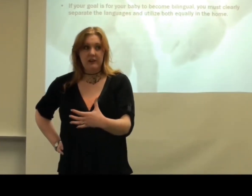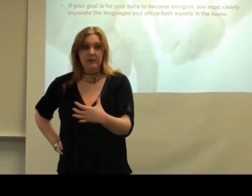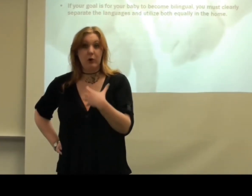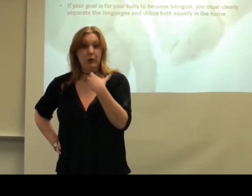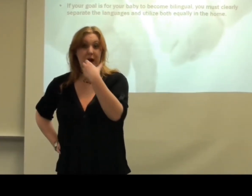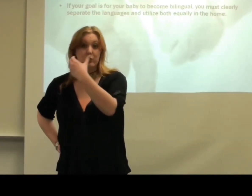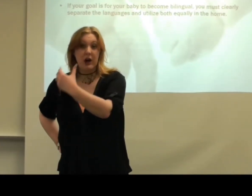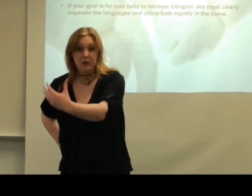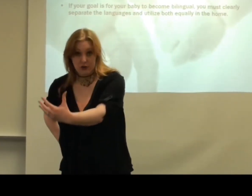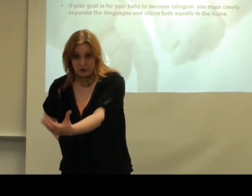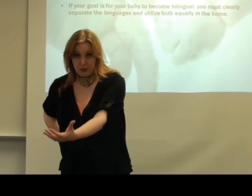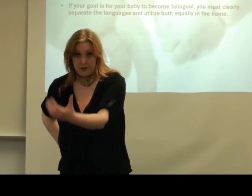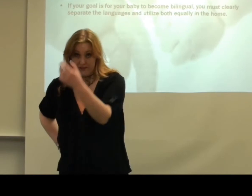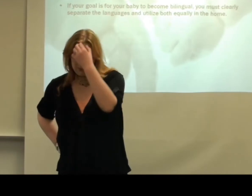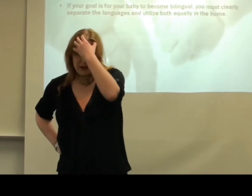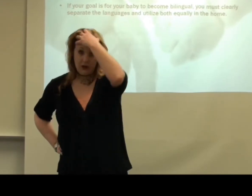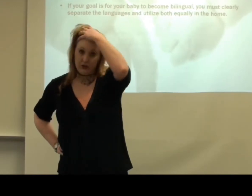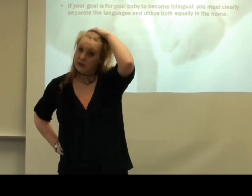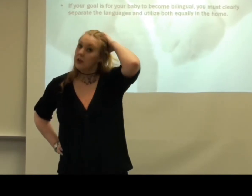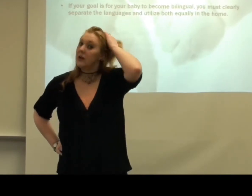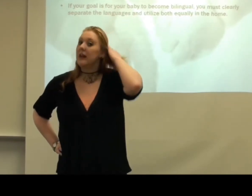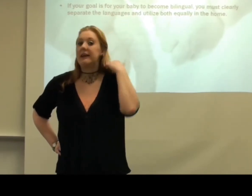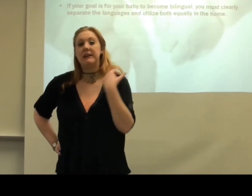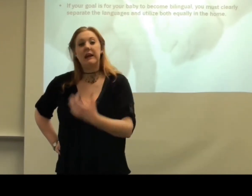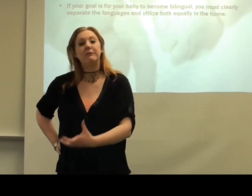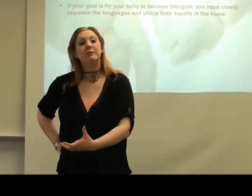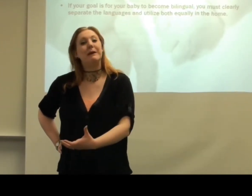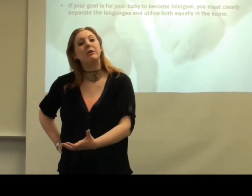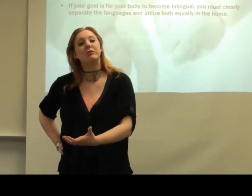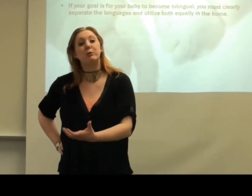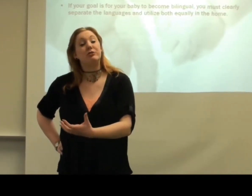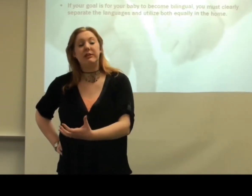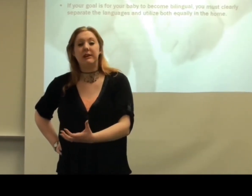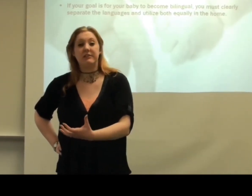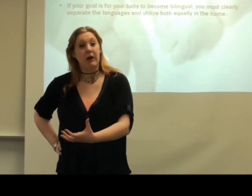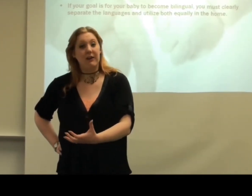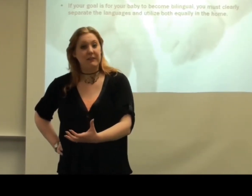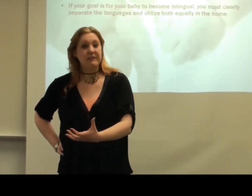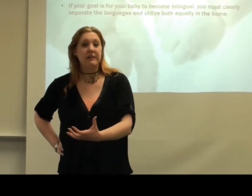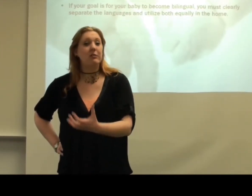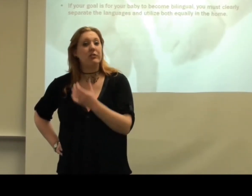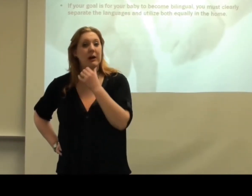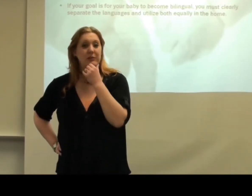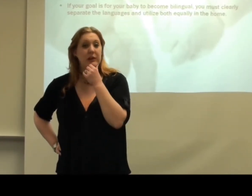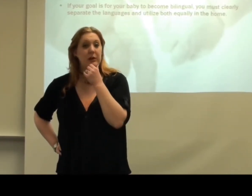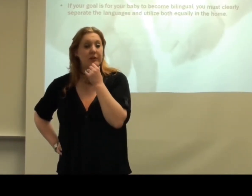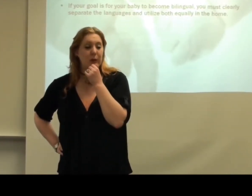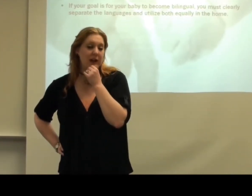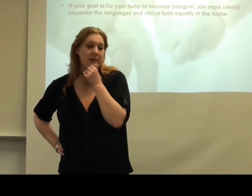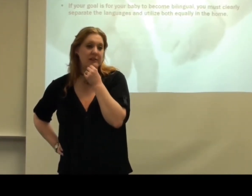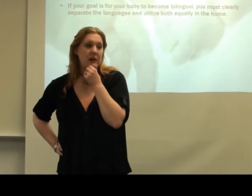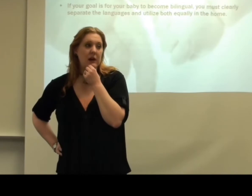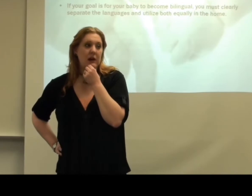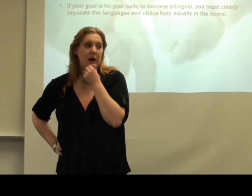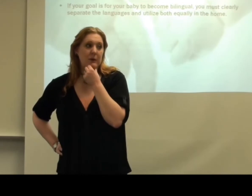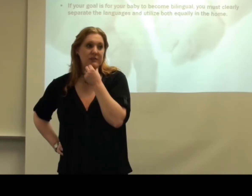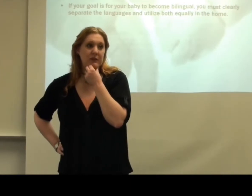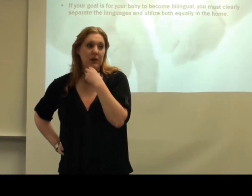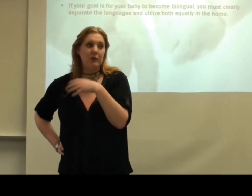is around other German speakers, like native speakers, which she is often, several times a year, as well as several of